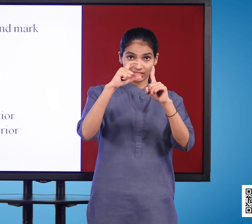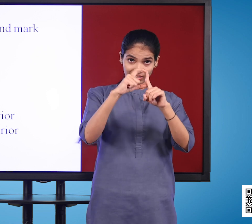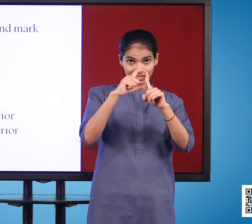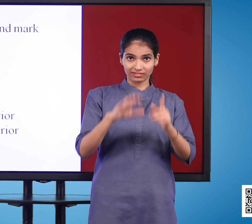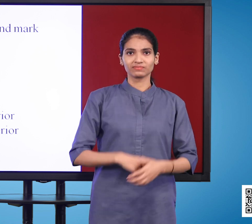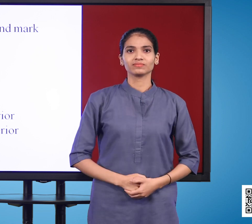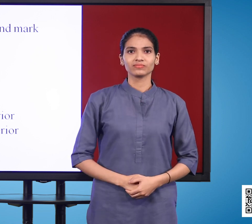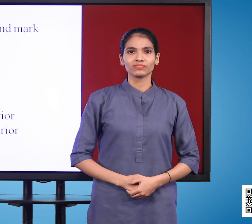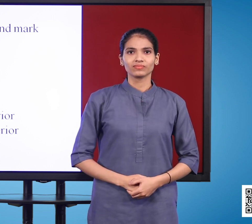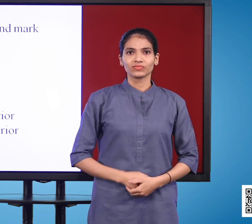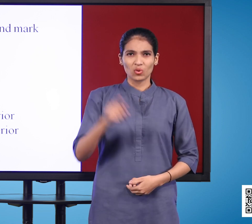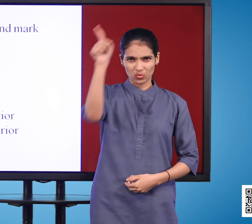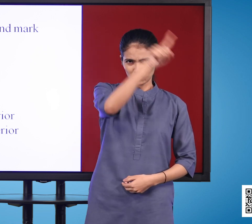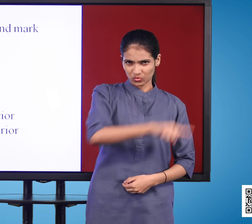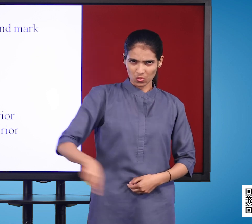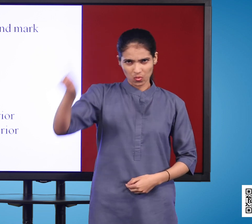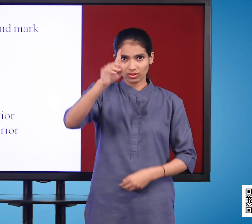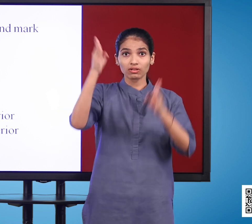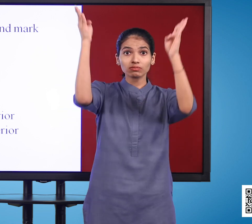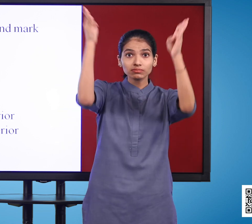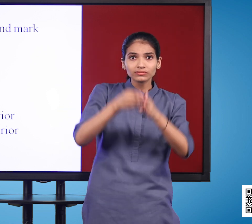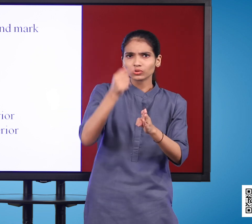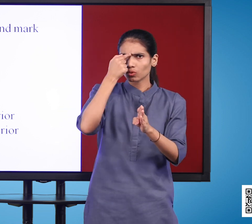D. A sector.